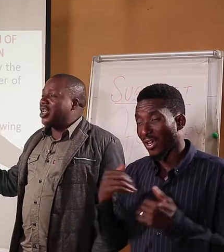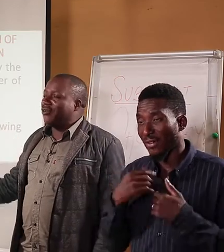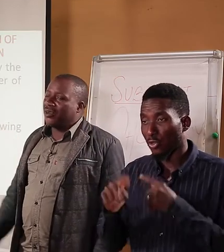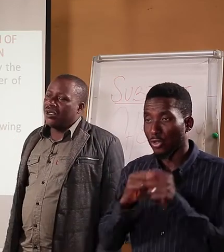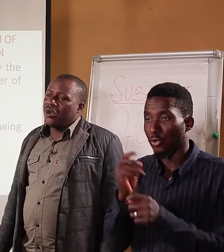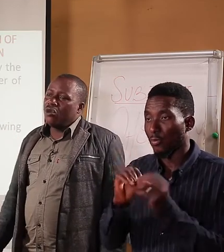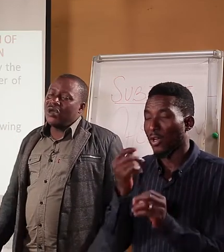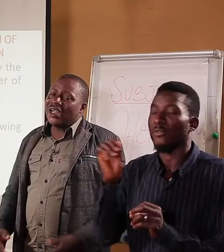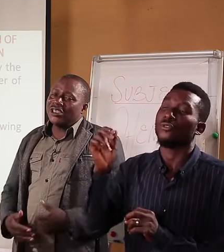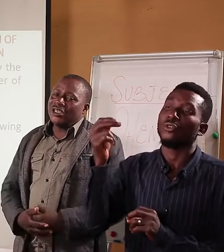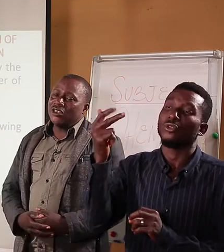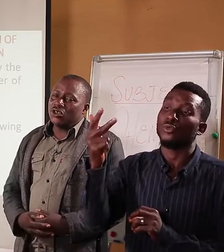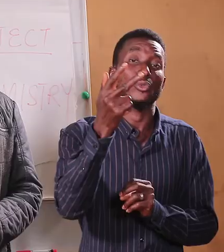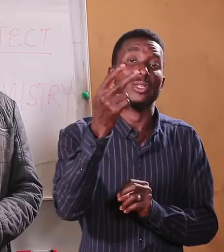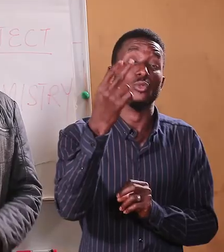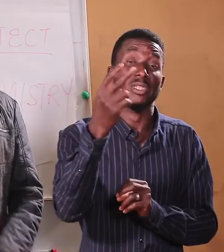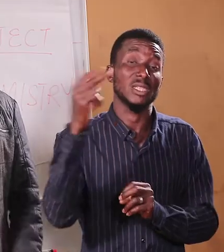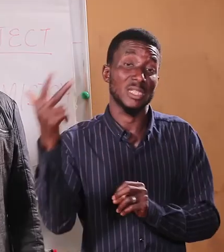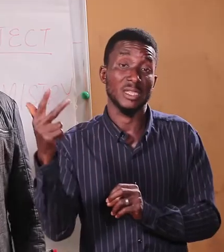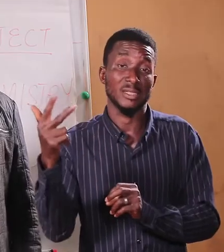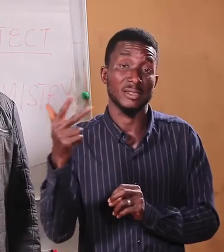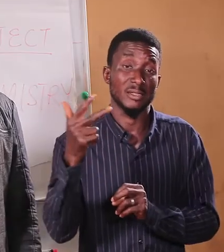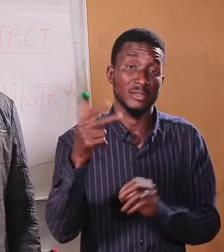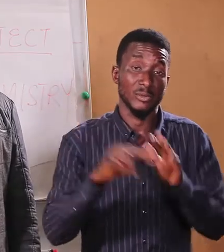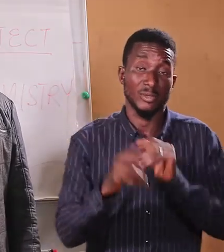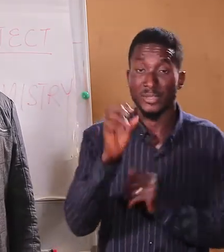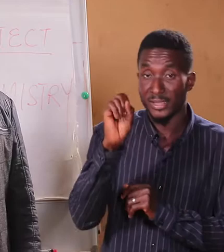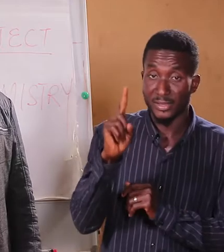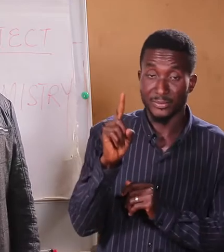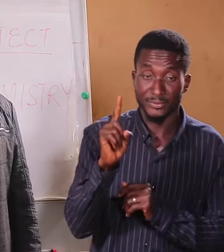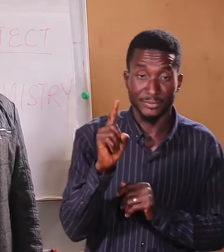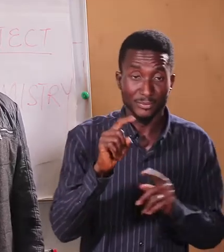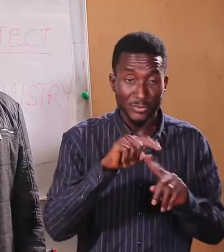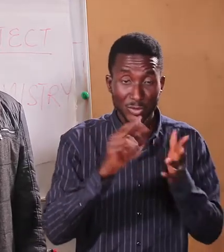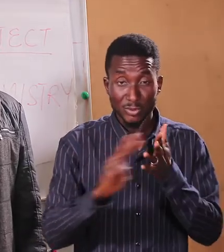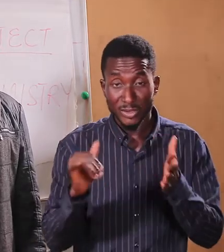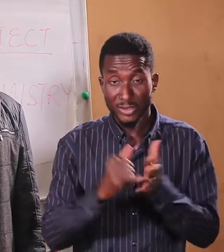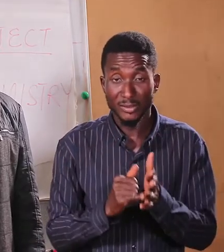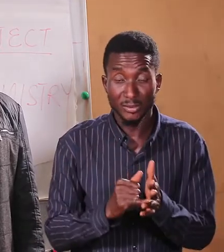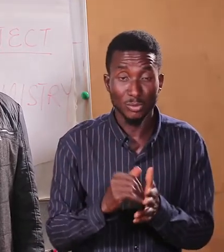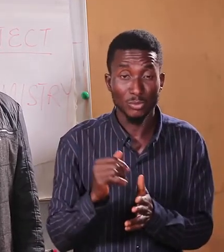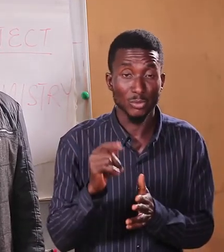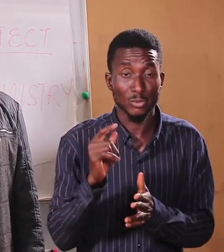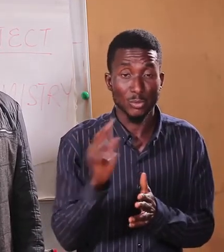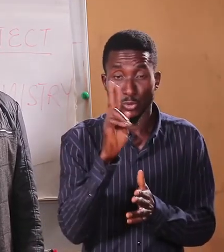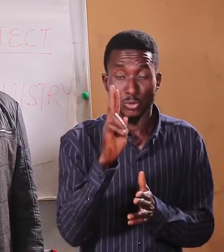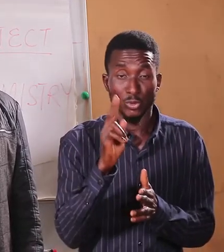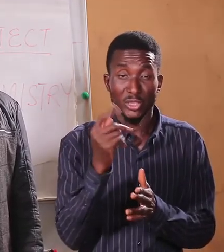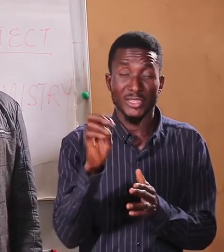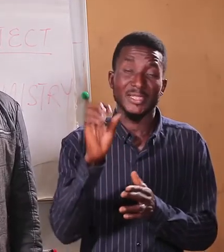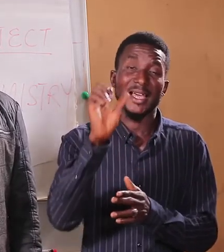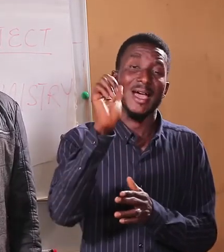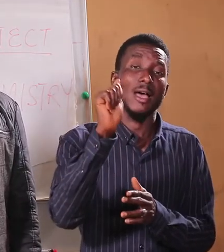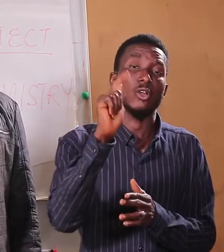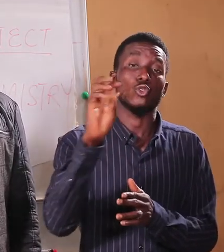number 11. When we are writing an electronic configuration class, don't forget, we always use the atomic number and not